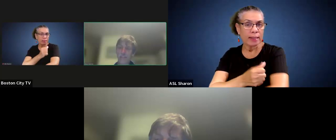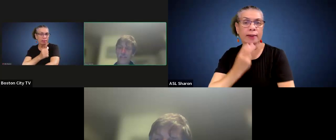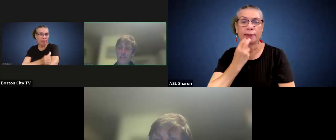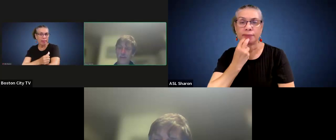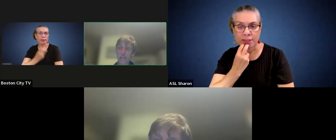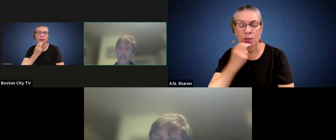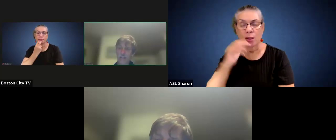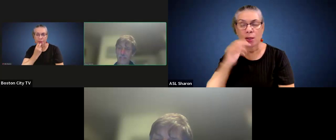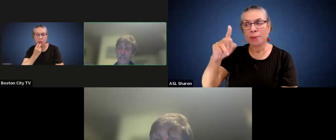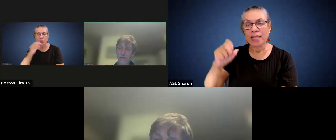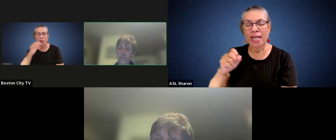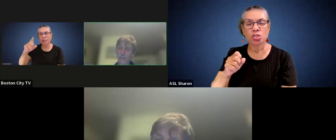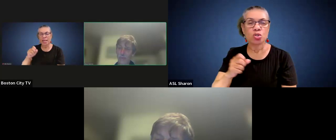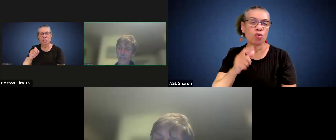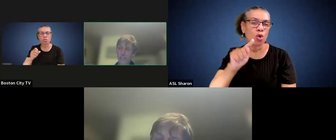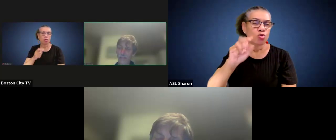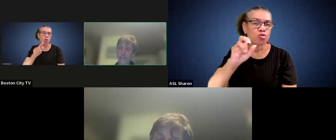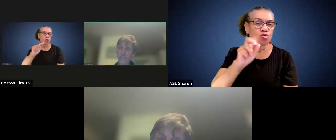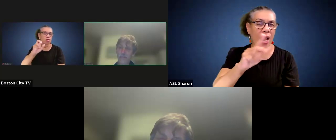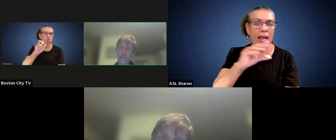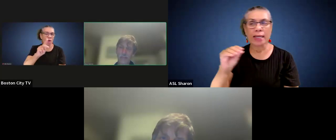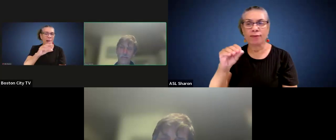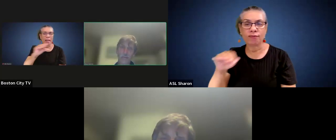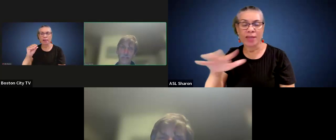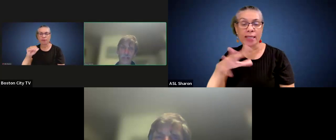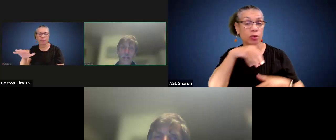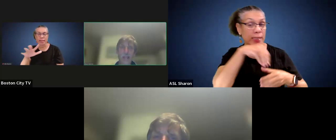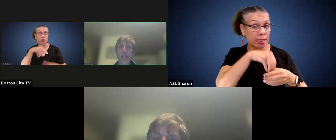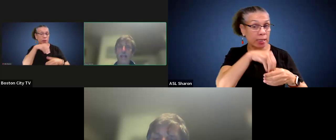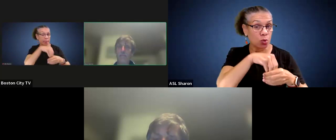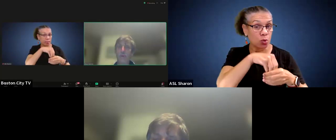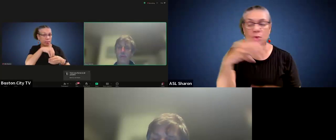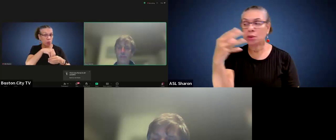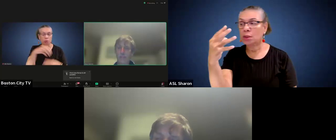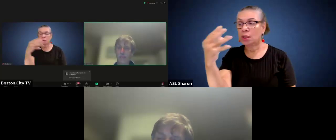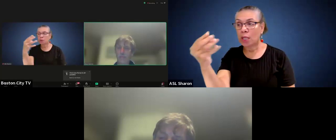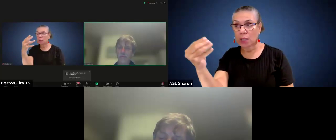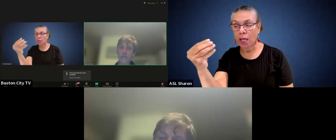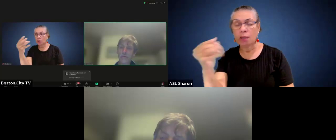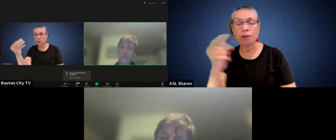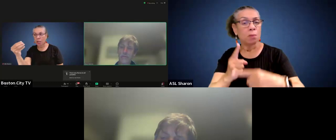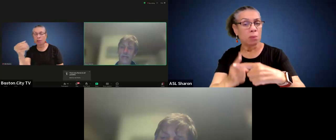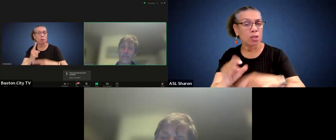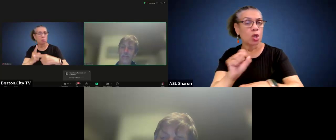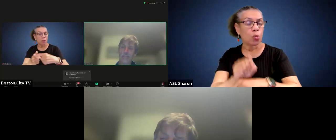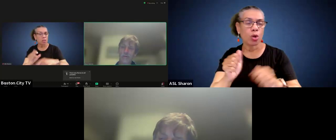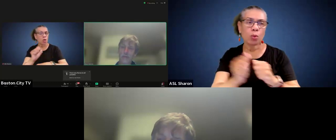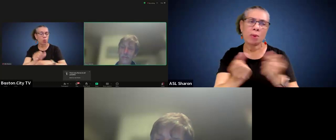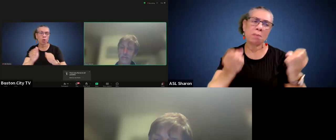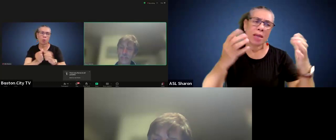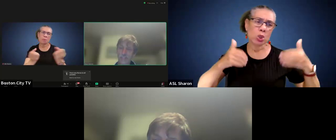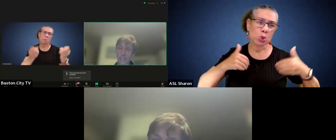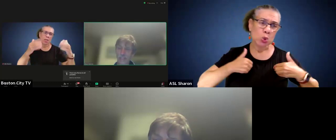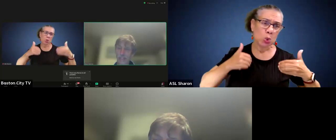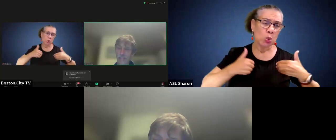Schools track and field meets for over 20 years, indoors and outdoors, and have worked with a number of youth track and field programs through the